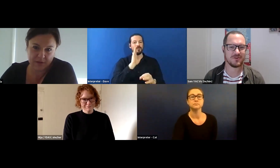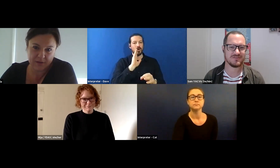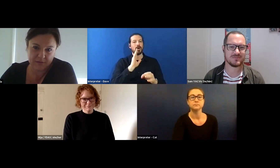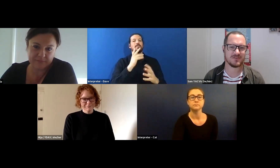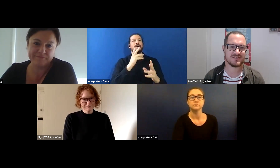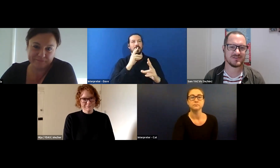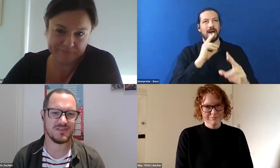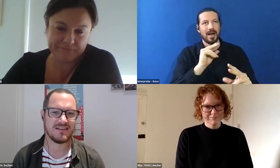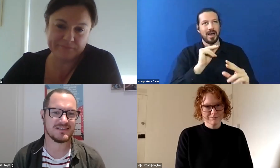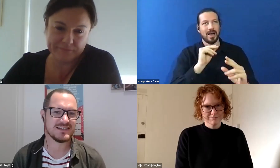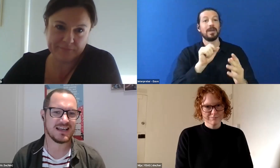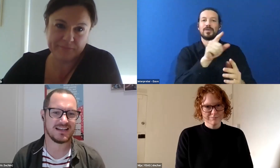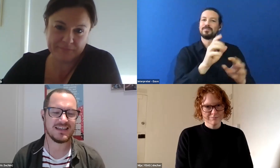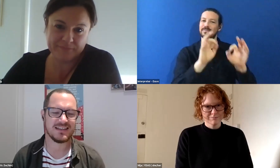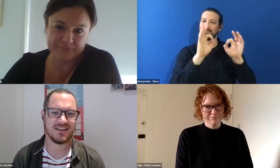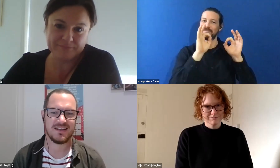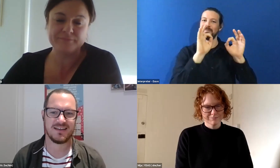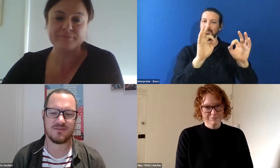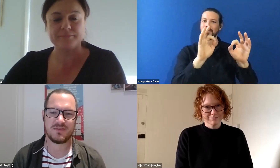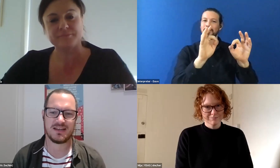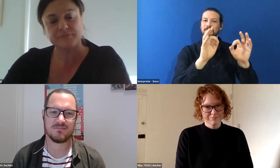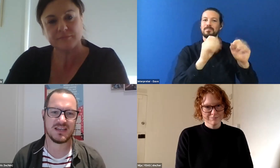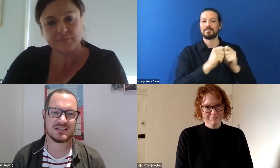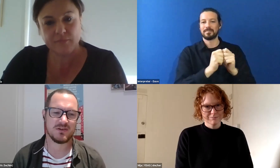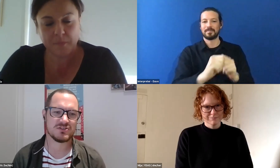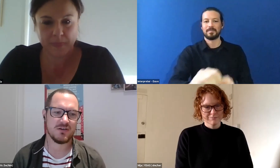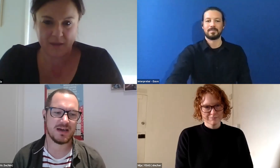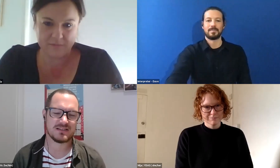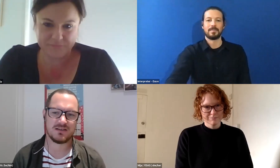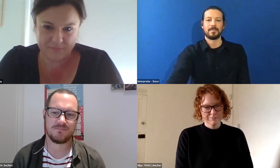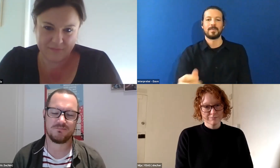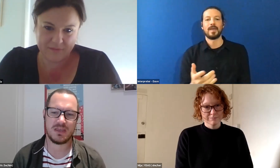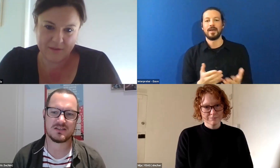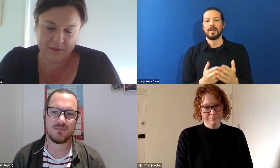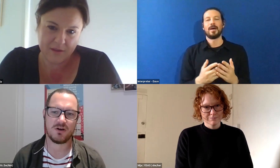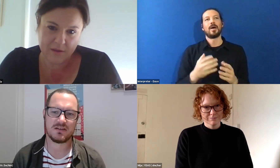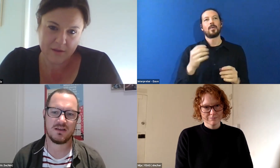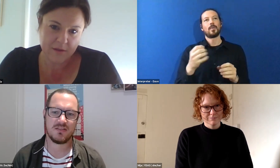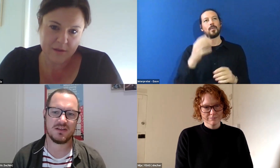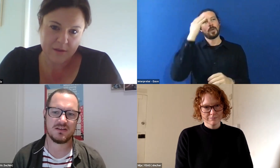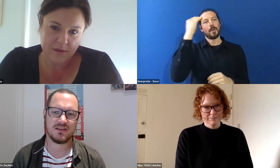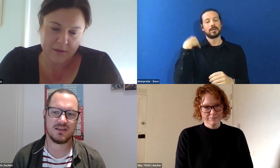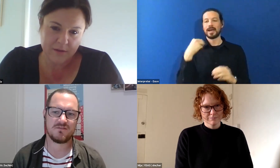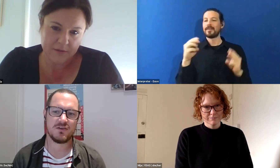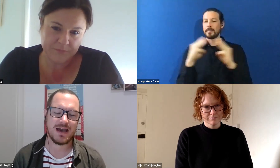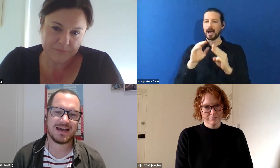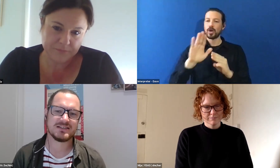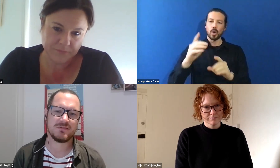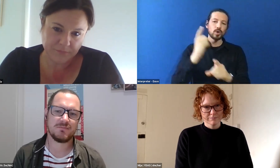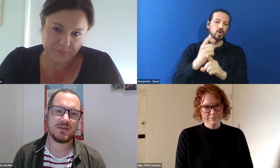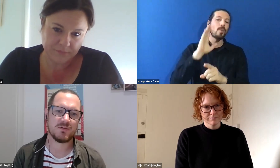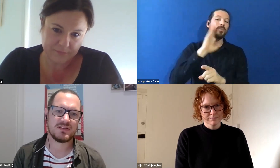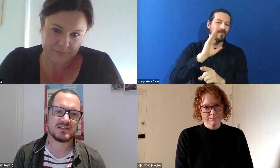think what you've spoken to there is exactly it. And it takes me also back to Mia's point that if you